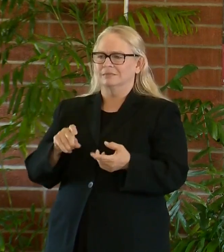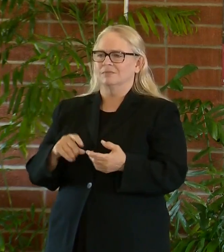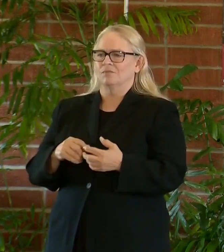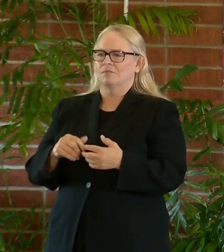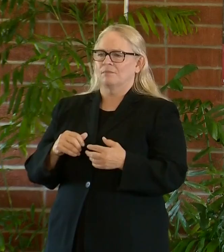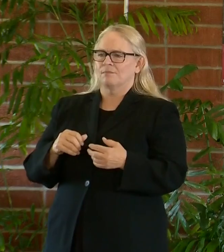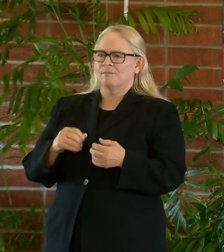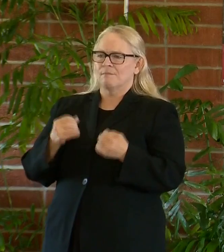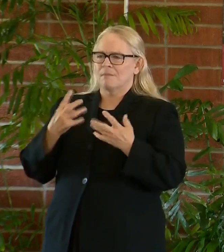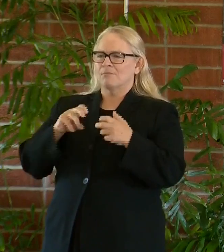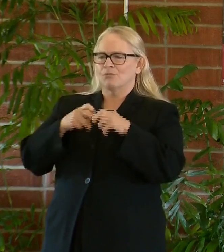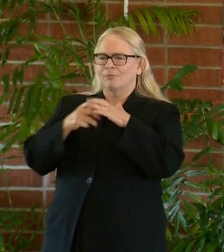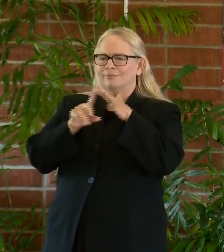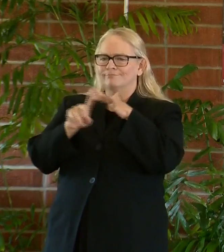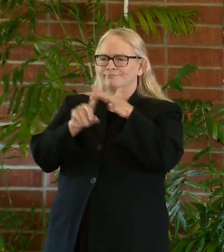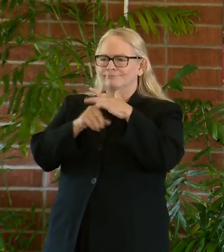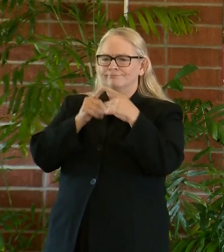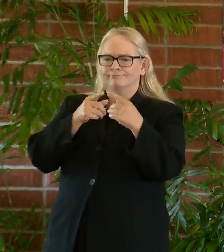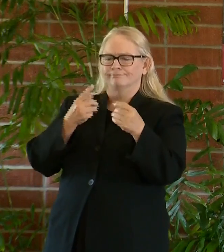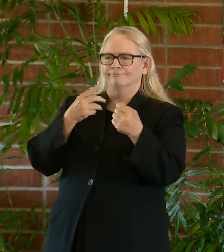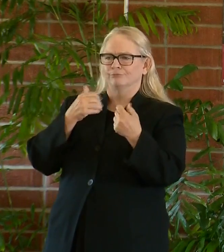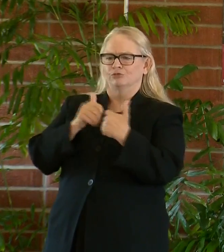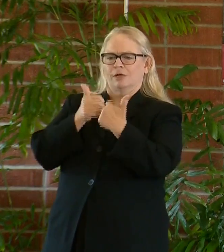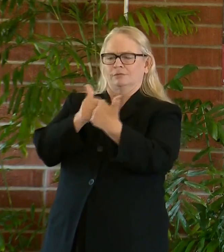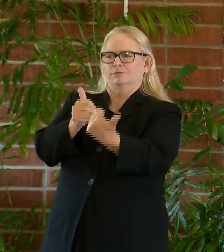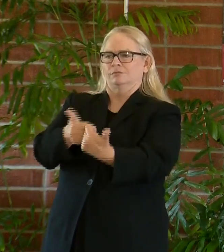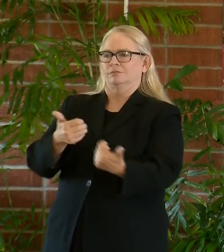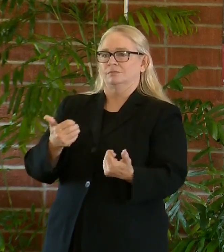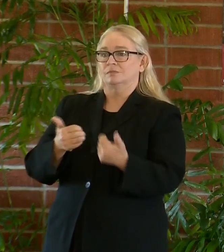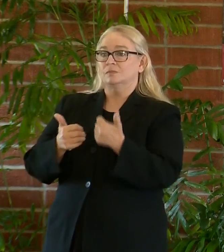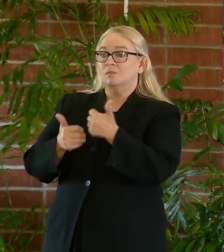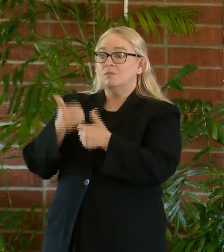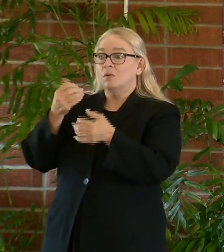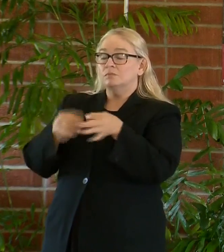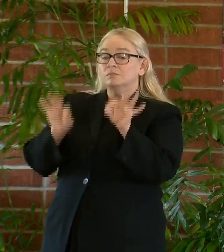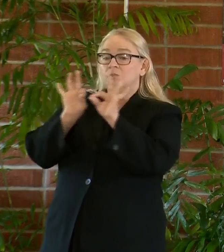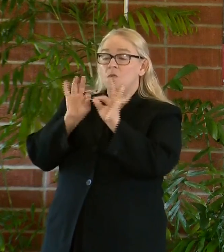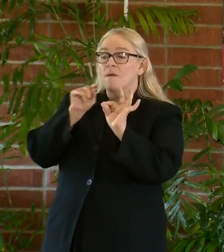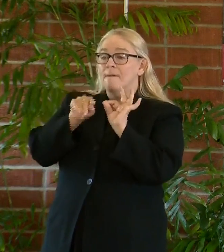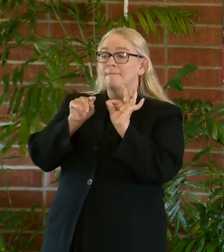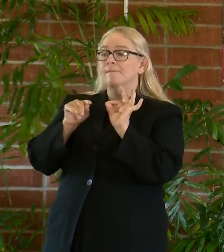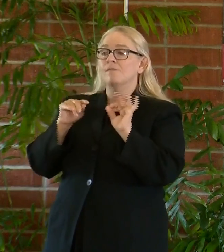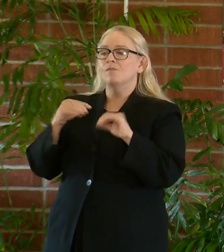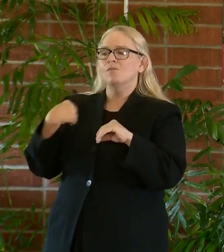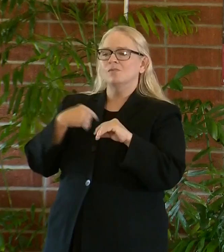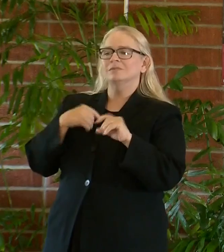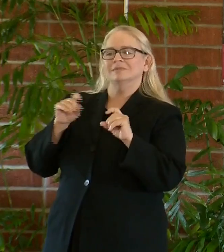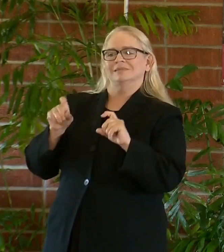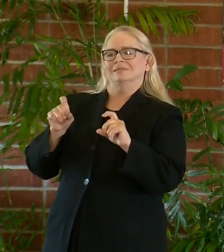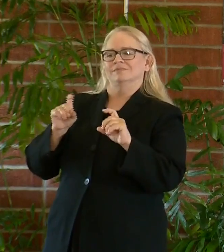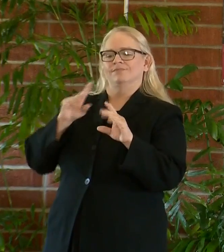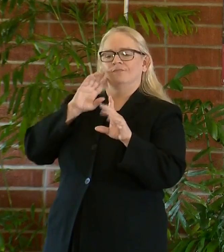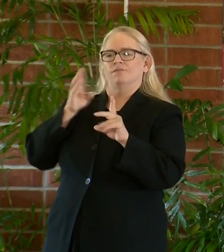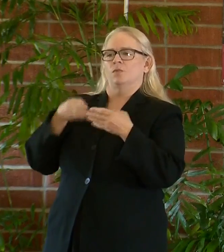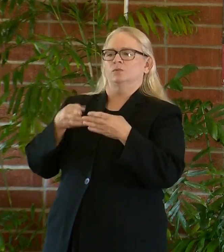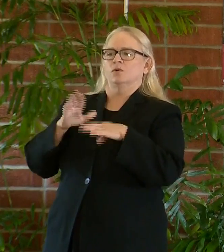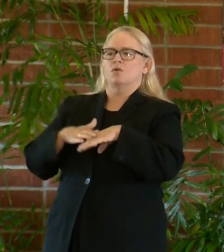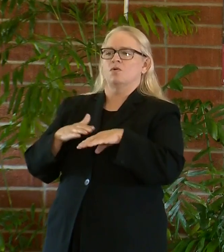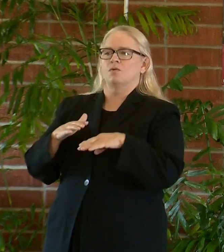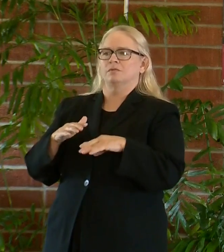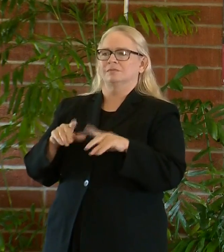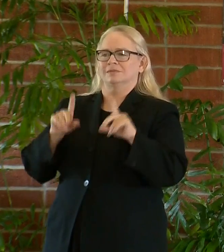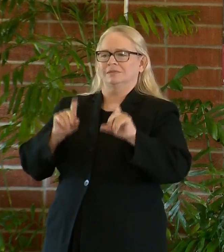to be vexing. But more importantly than anything else, it's incumbent upon us to really focus in on our testing in